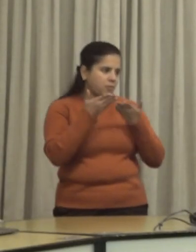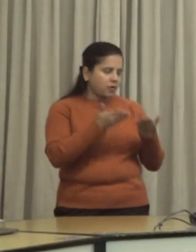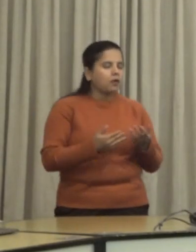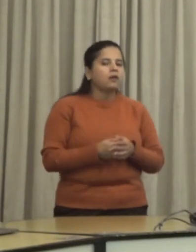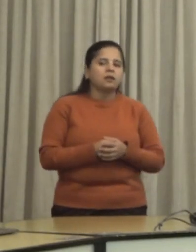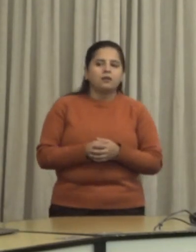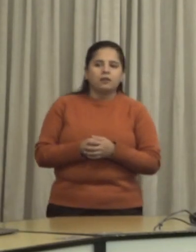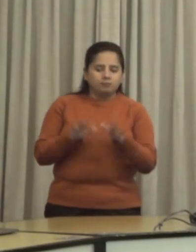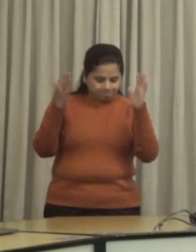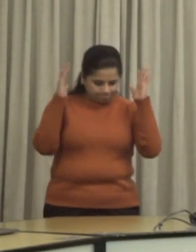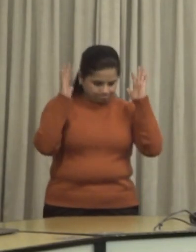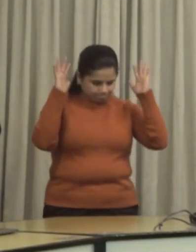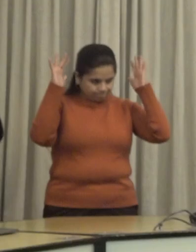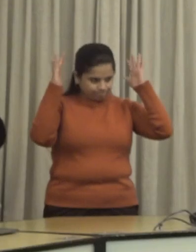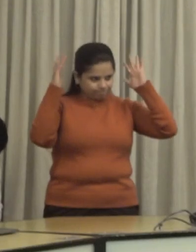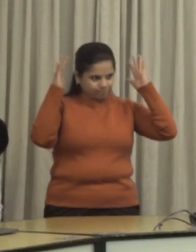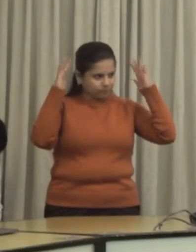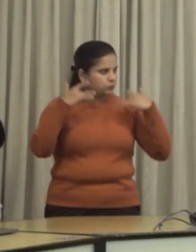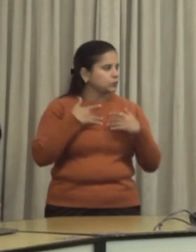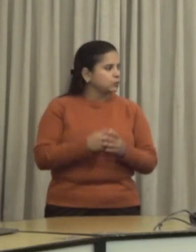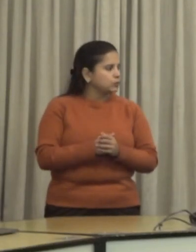a really,